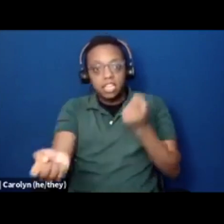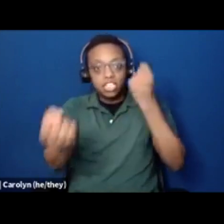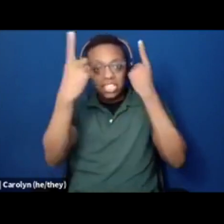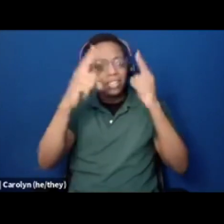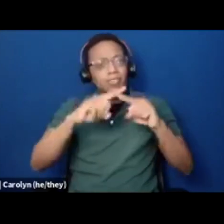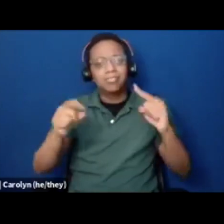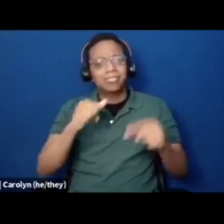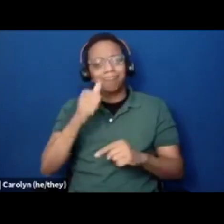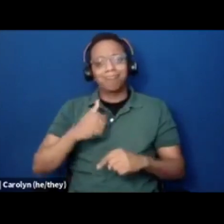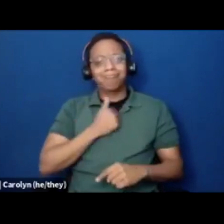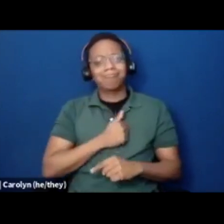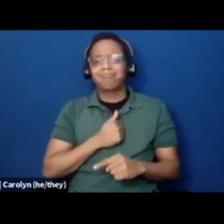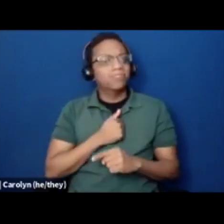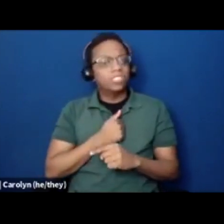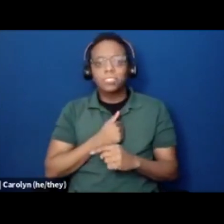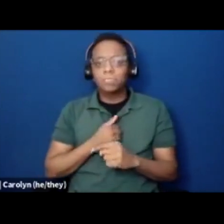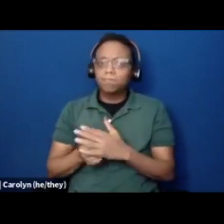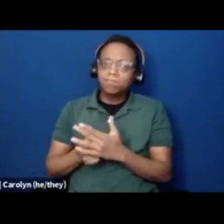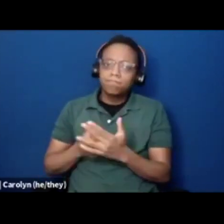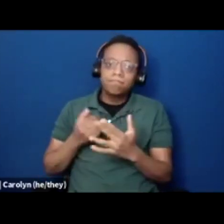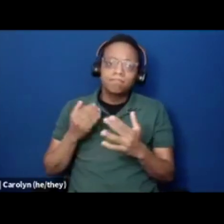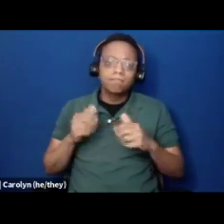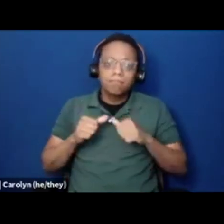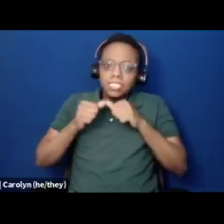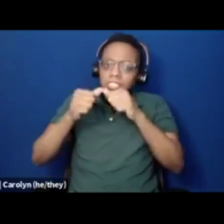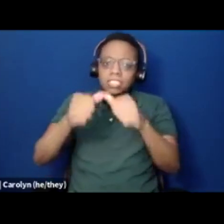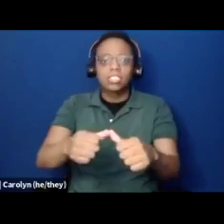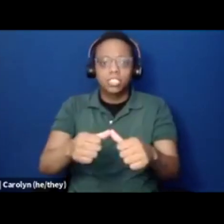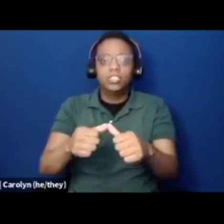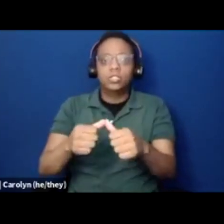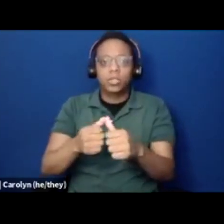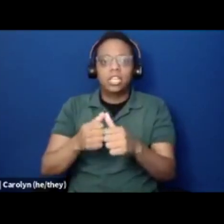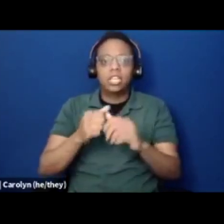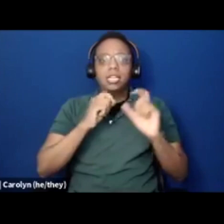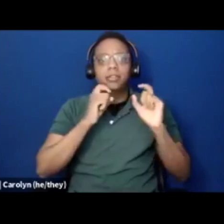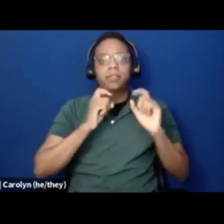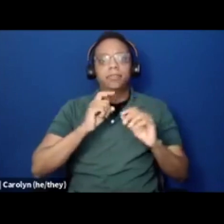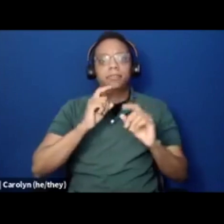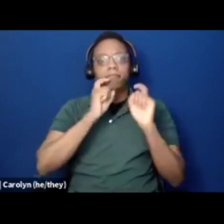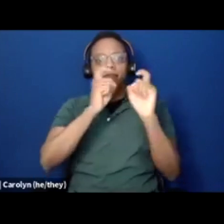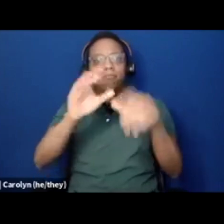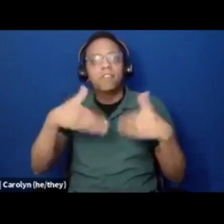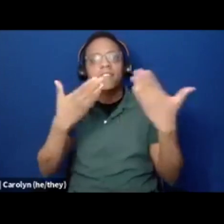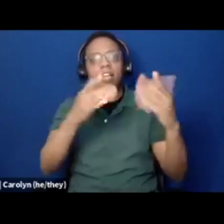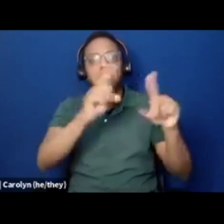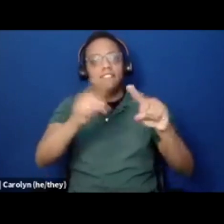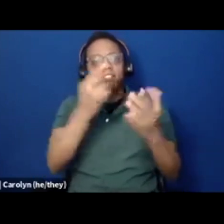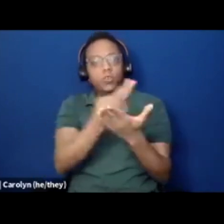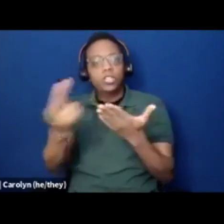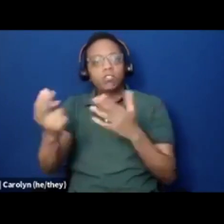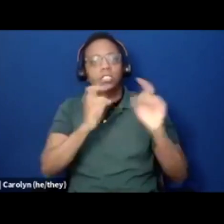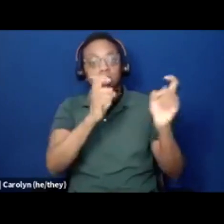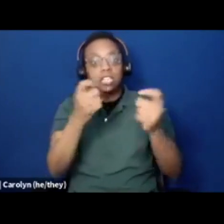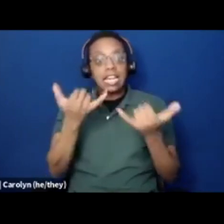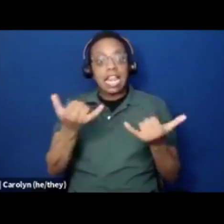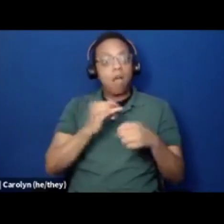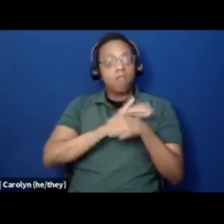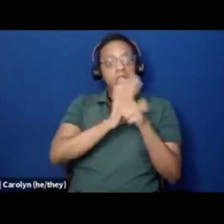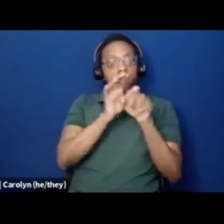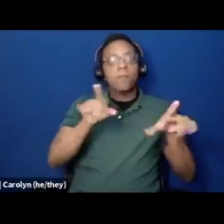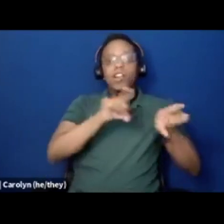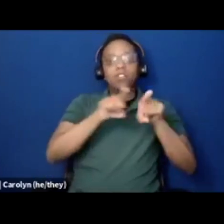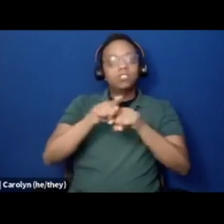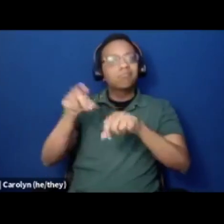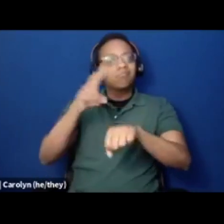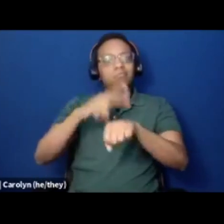forward and being able to provide resources for our communities when pandemics happen and just in regular life. As I mentioned, we were